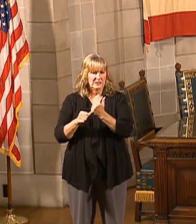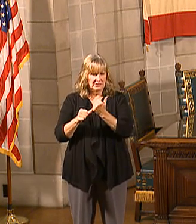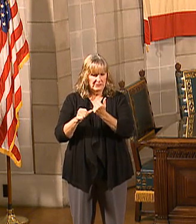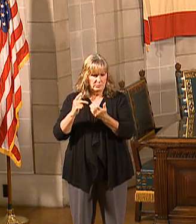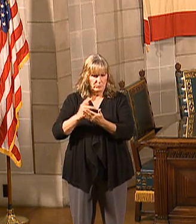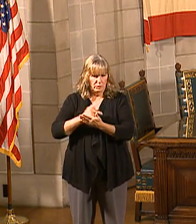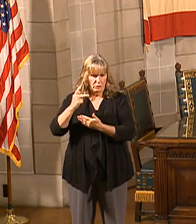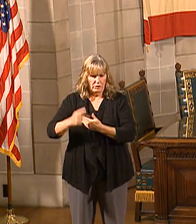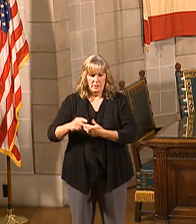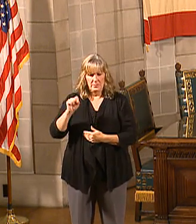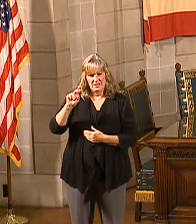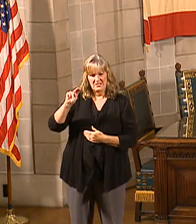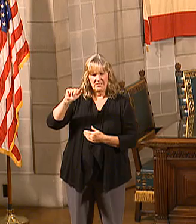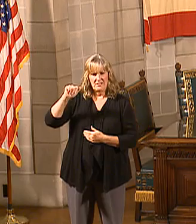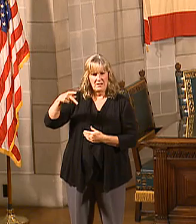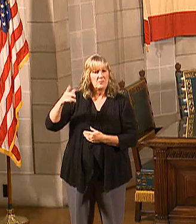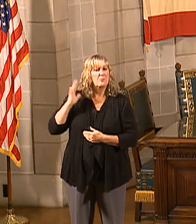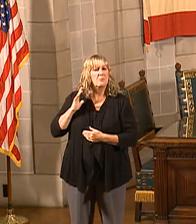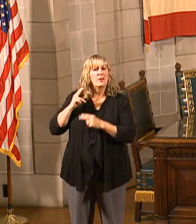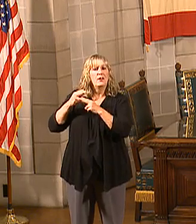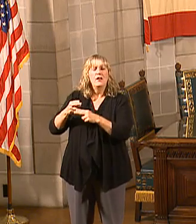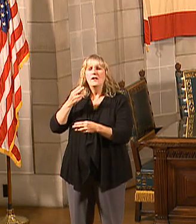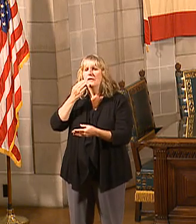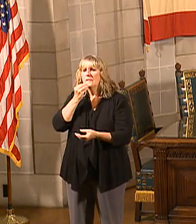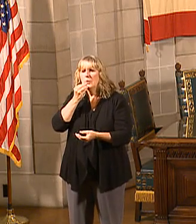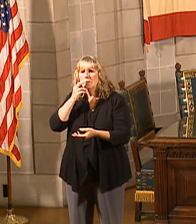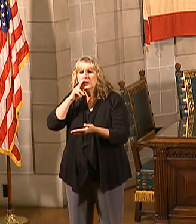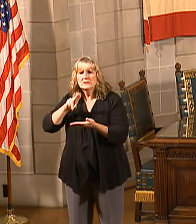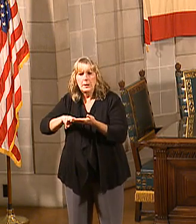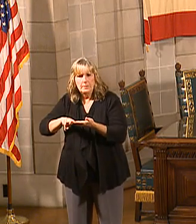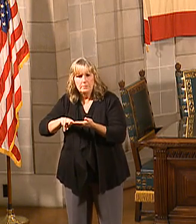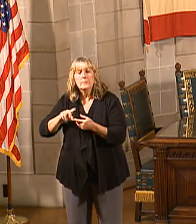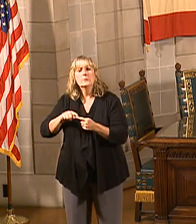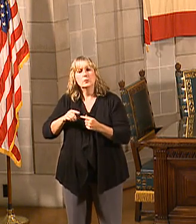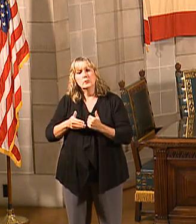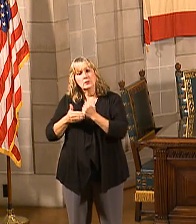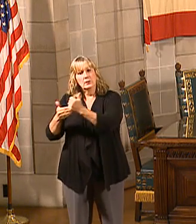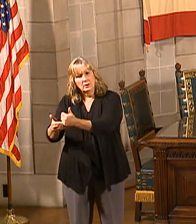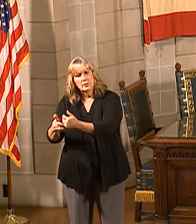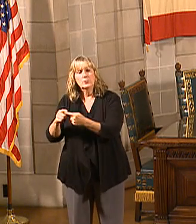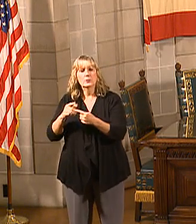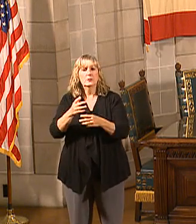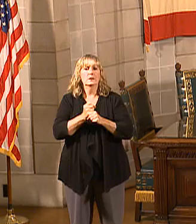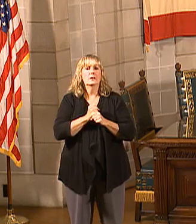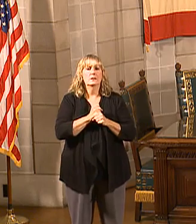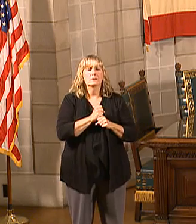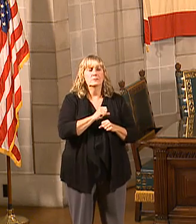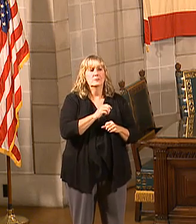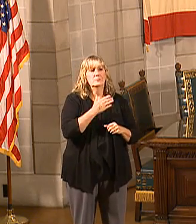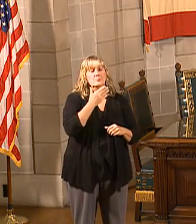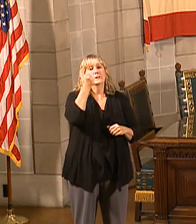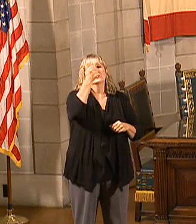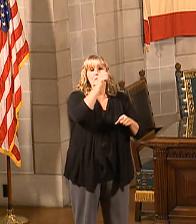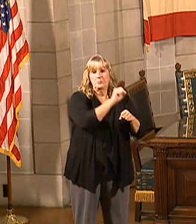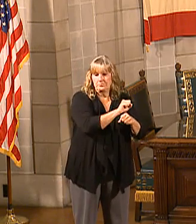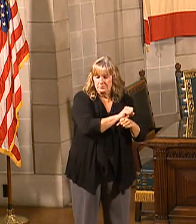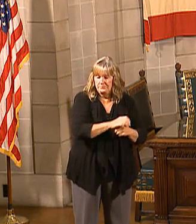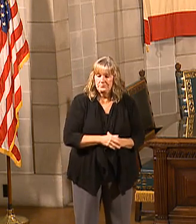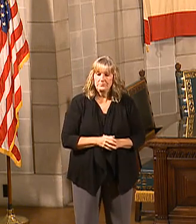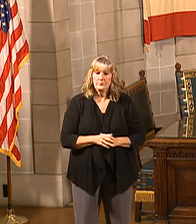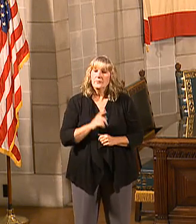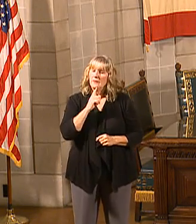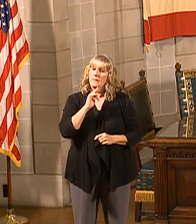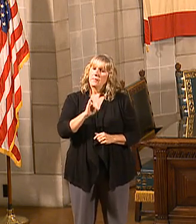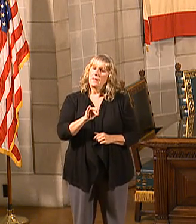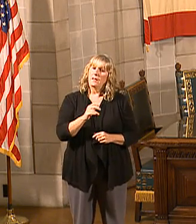stamps, to be able to help them get that next best job. This is a great program we've had around since 2016, and it leverages